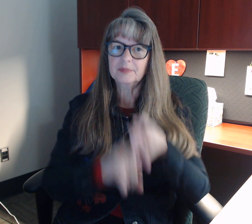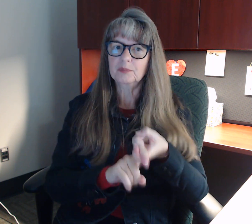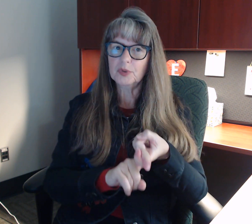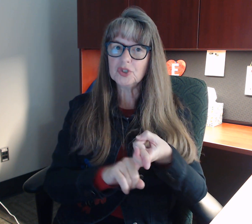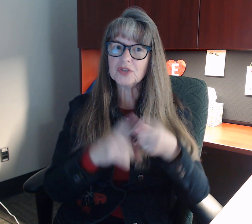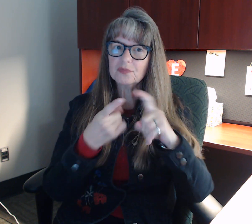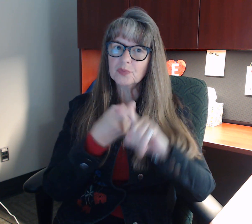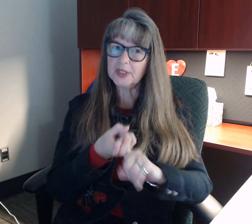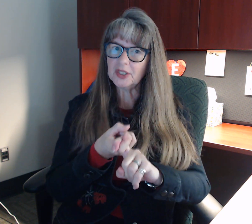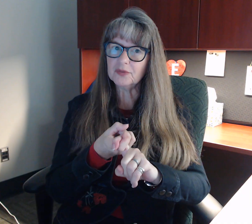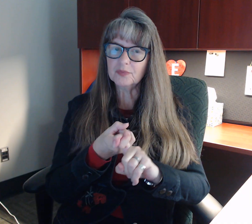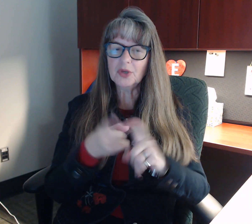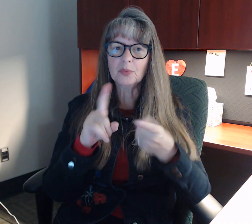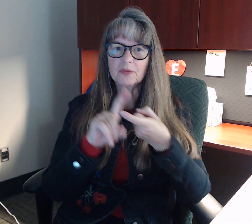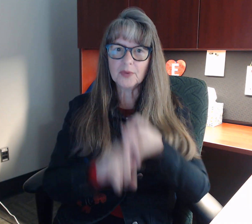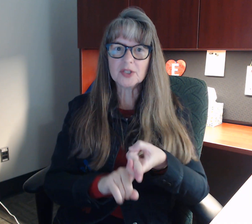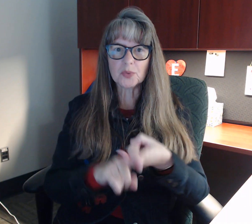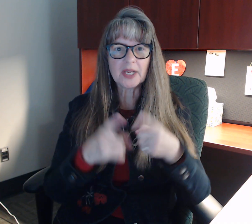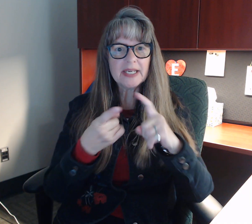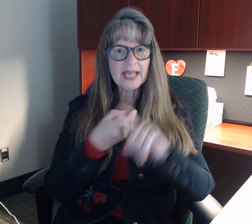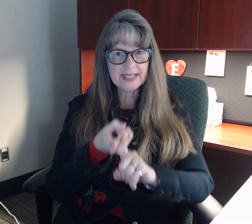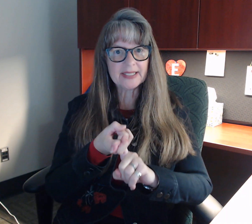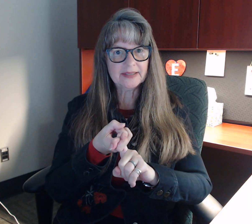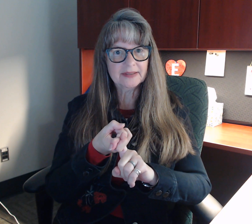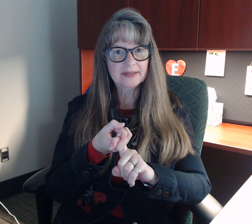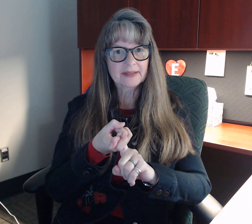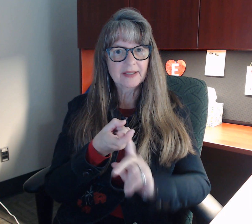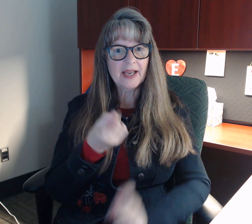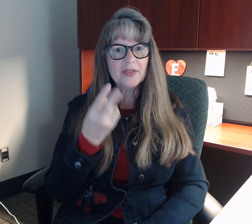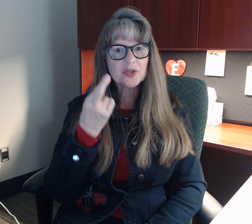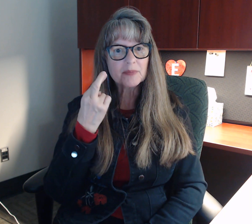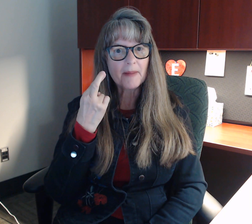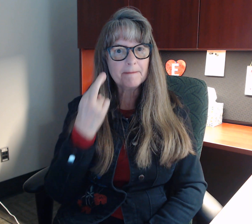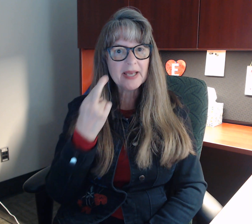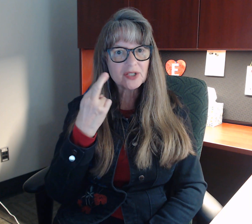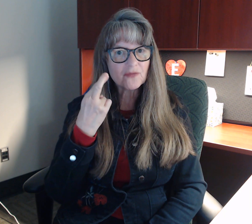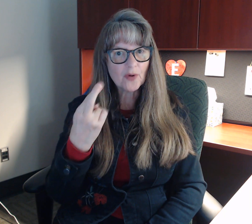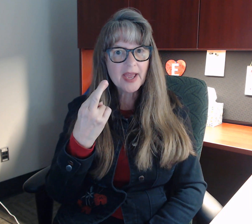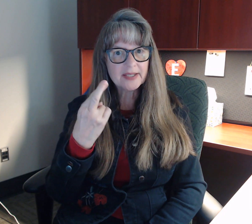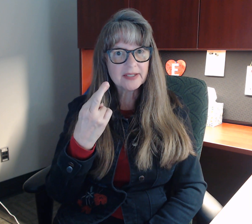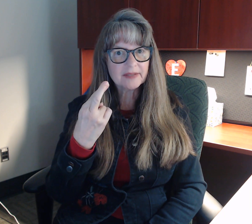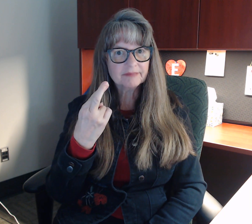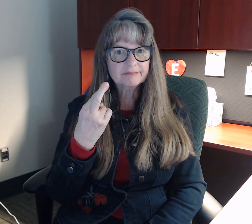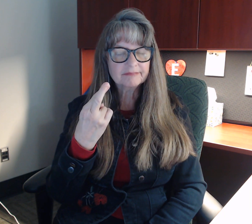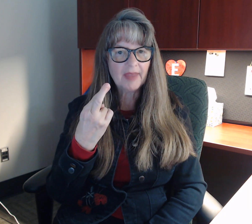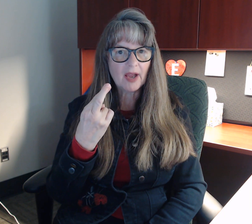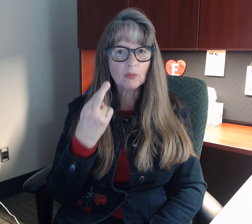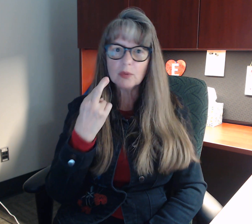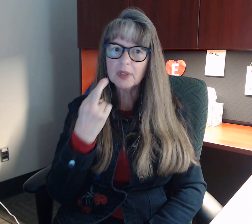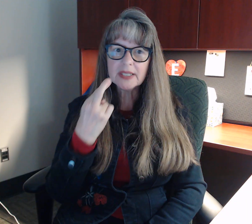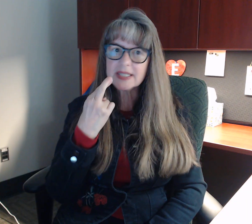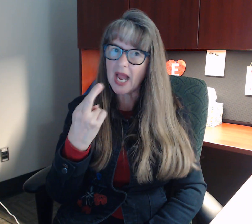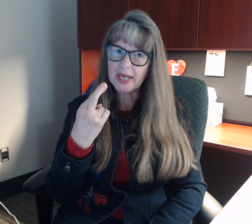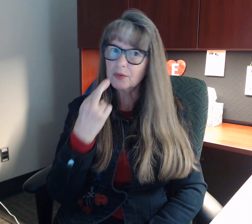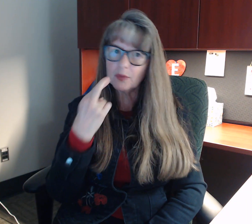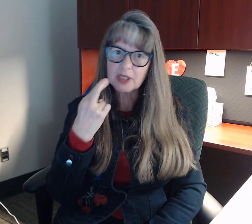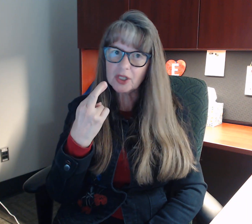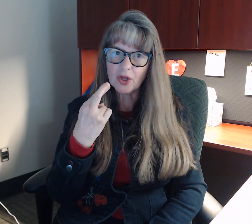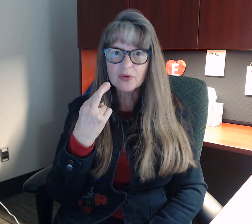We're just really good, we're friends, we're connected. And this is my best friend. Yeah, we're really tight, we're really close.